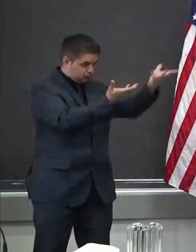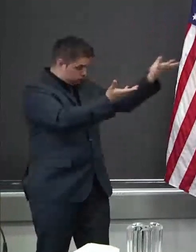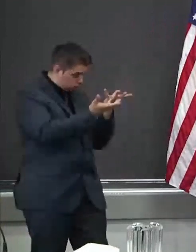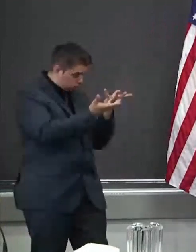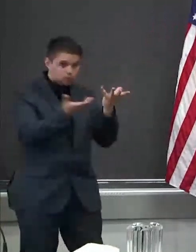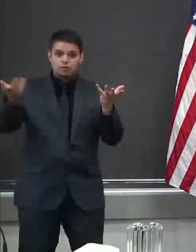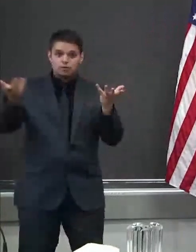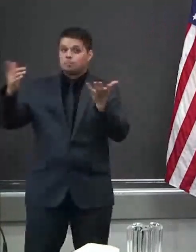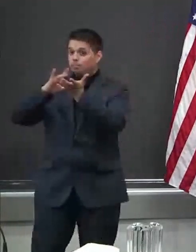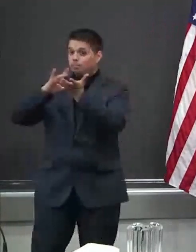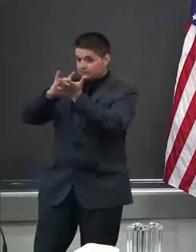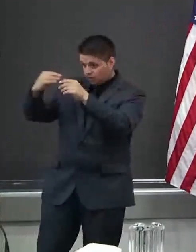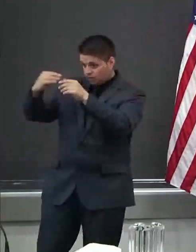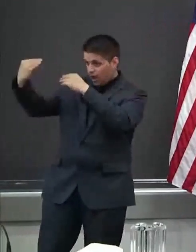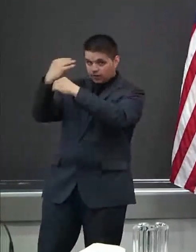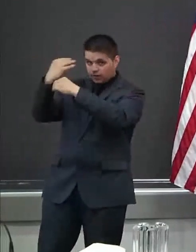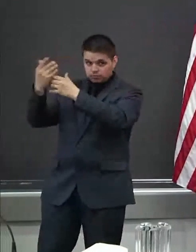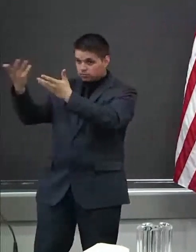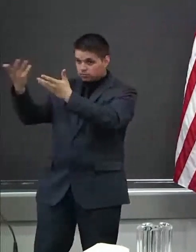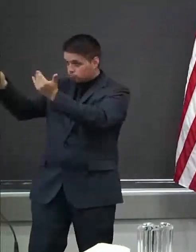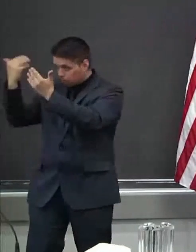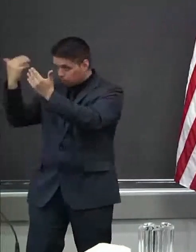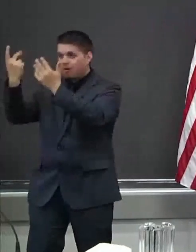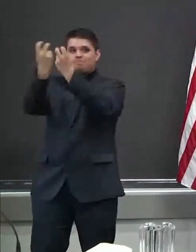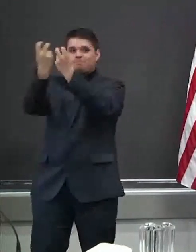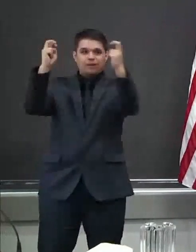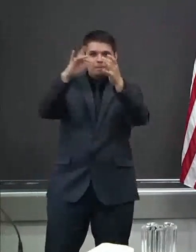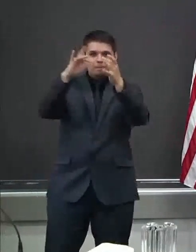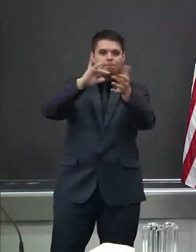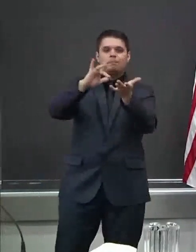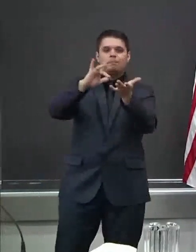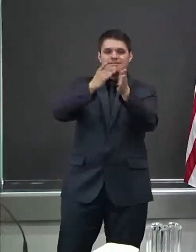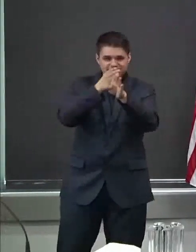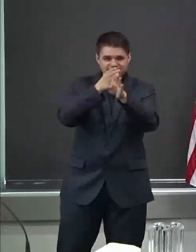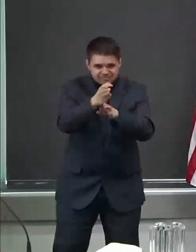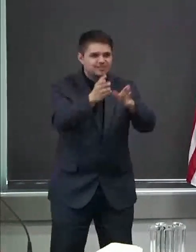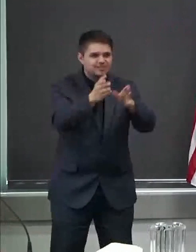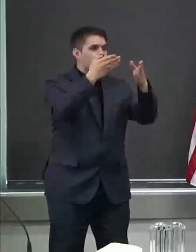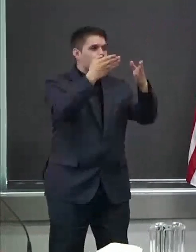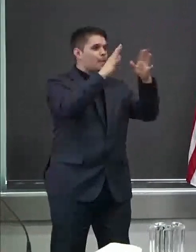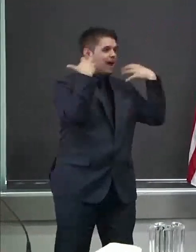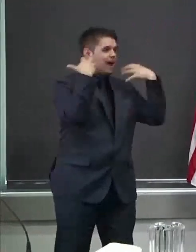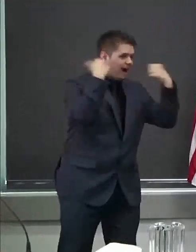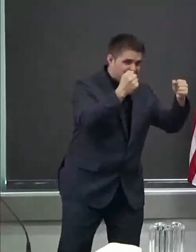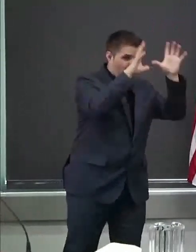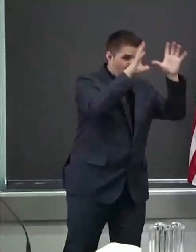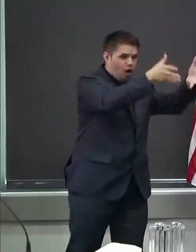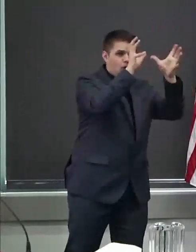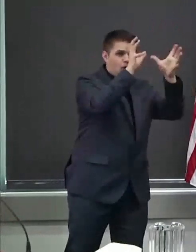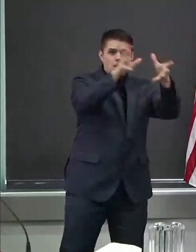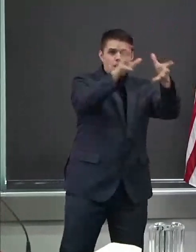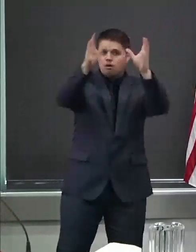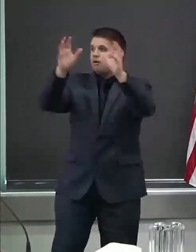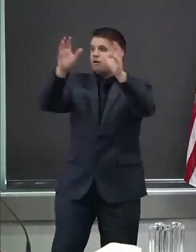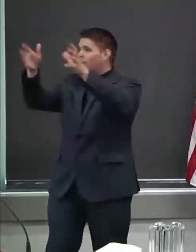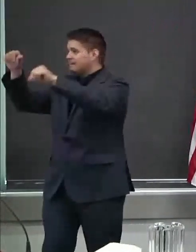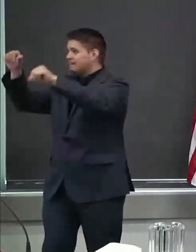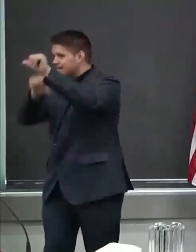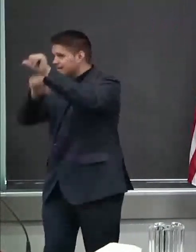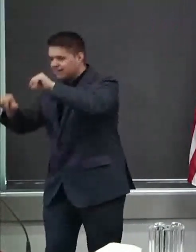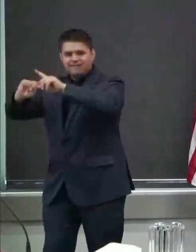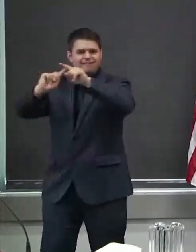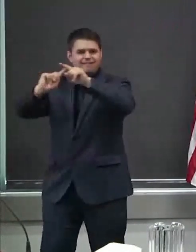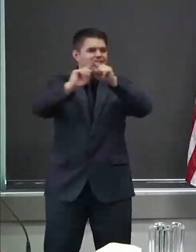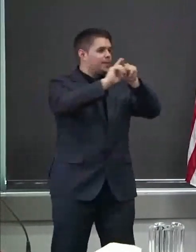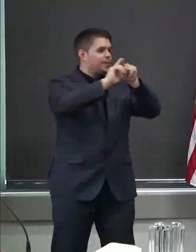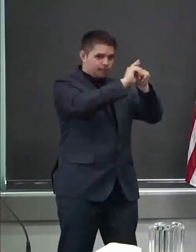and epidemiologists and public health experts. And it's critically important. We